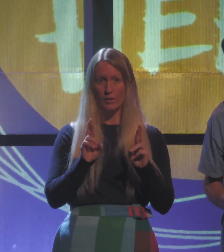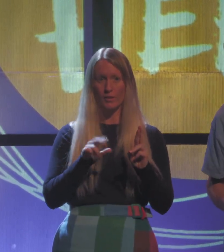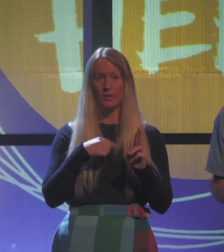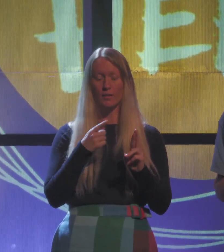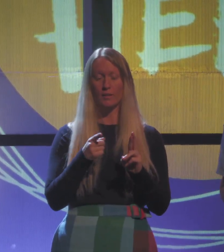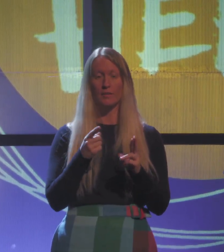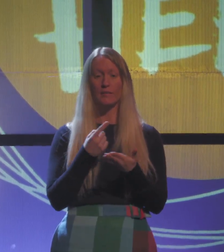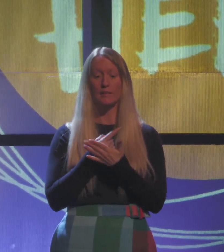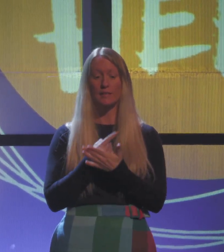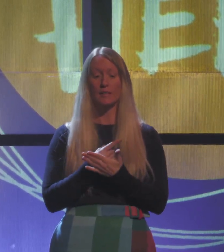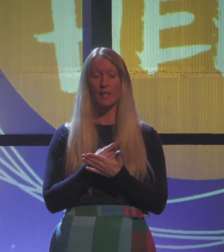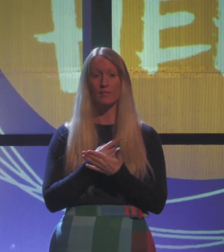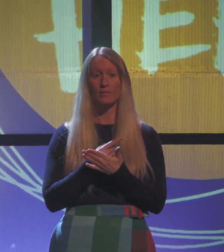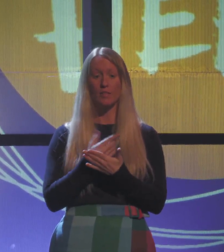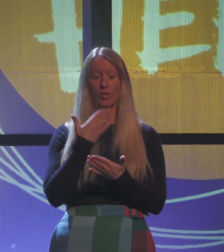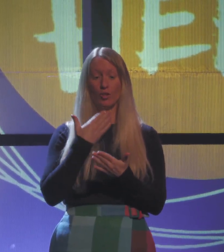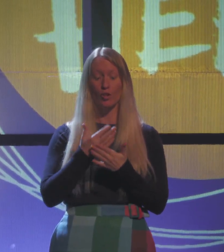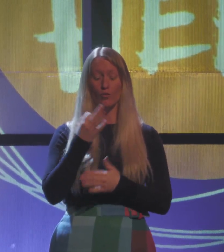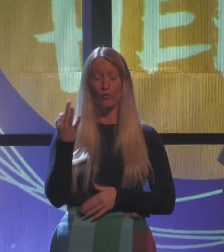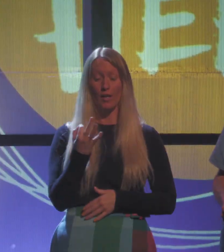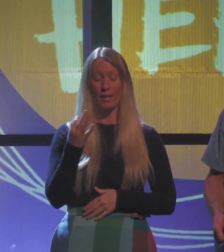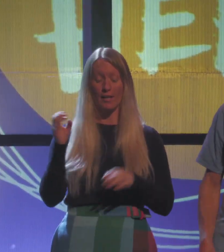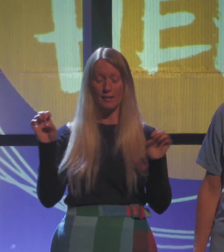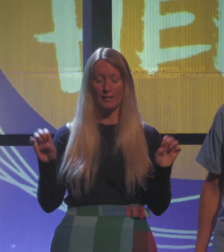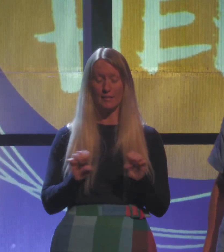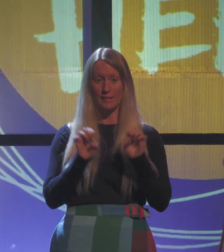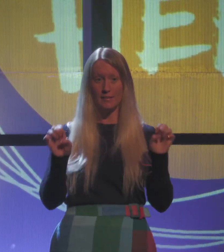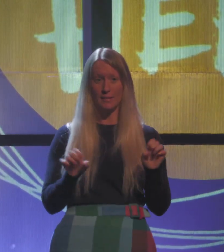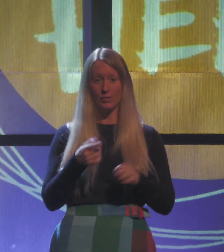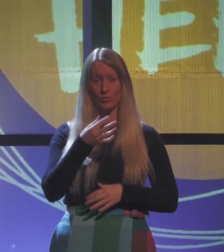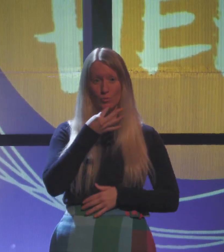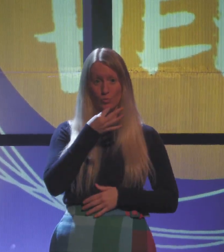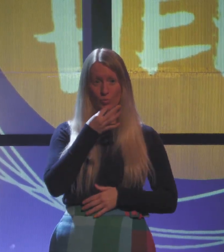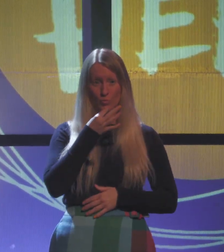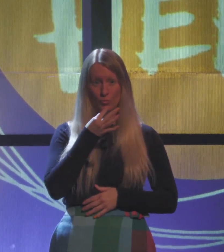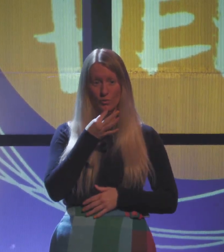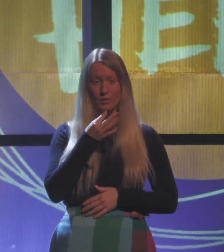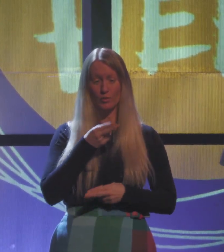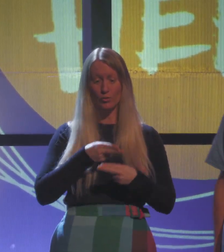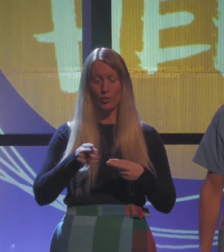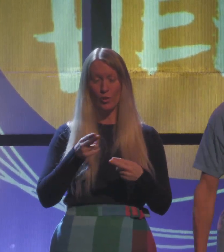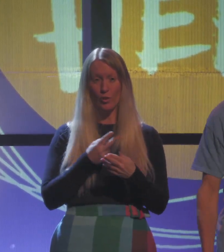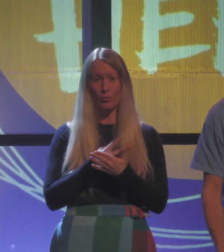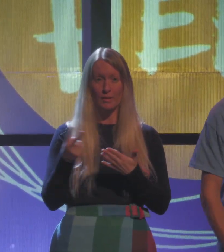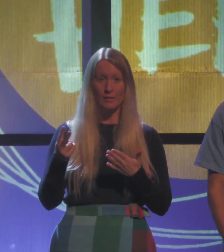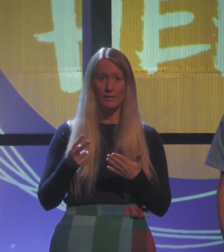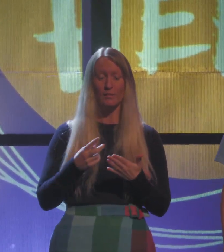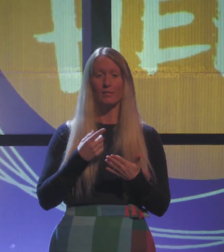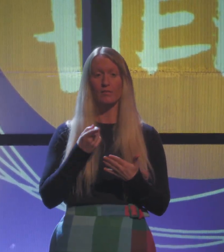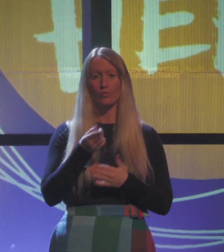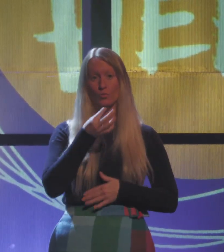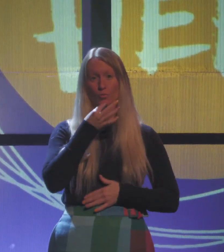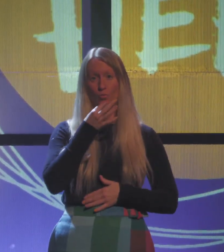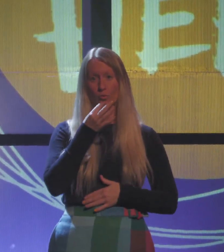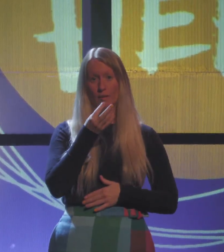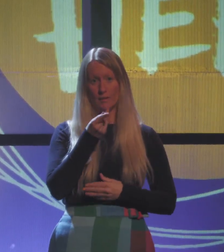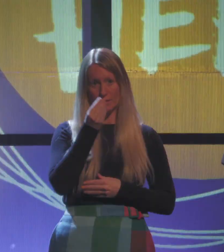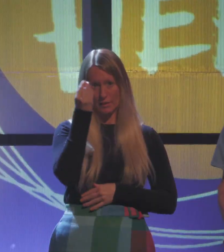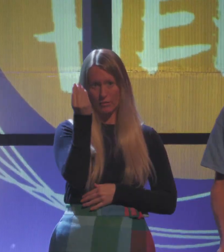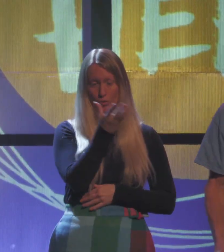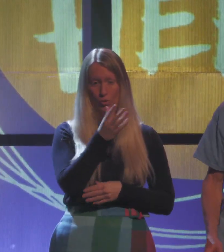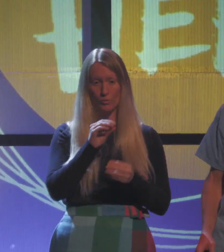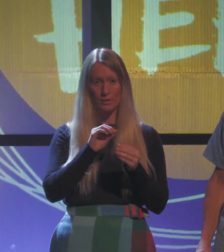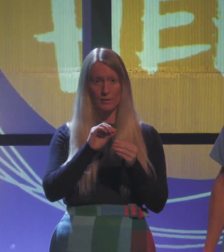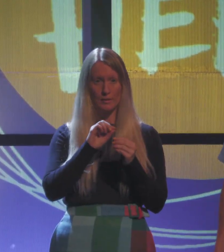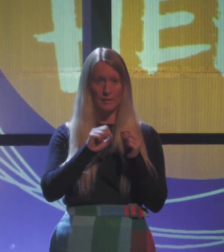Good Friday. I cannot believe it is only a few short weeks away. We'll be rolling out more details in the next few weeks, but for now, I just want you to